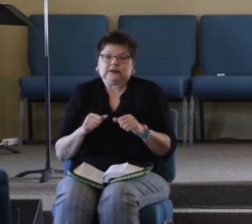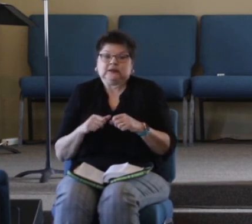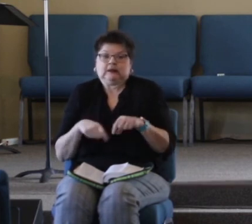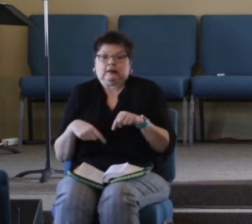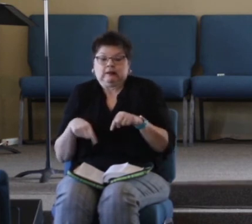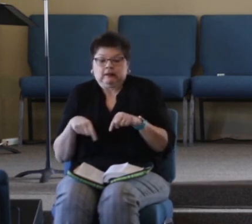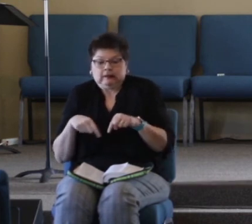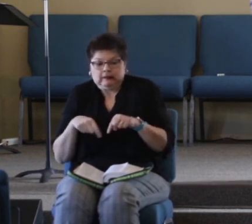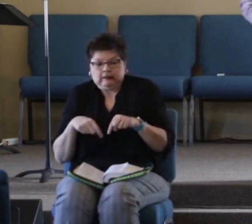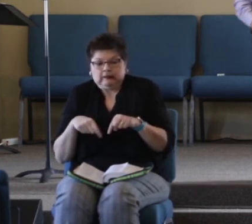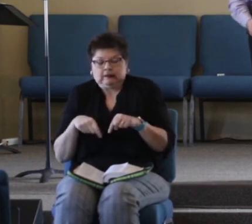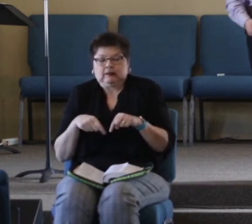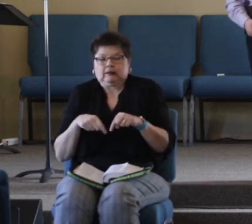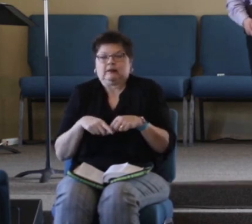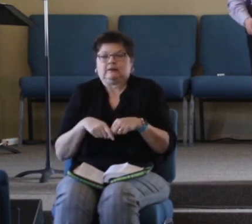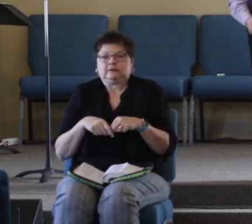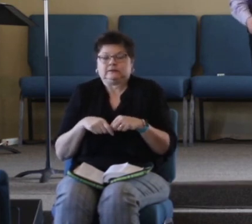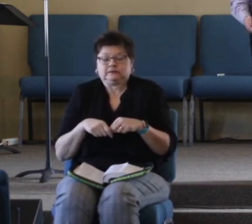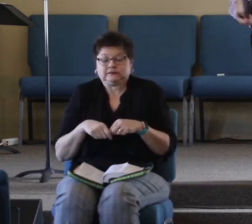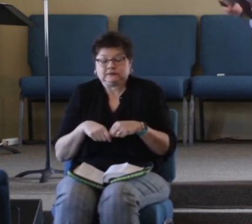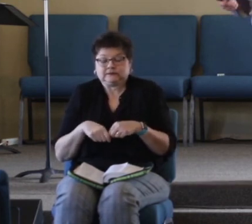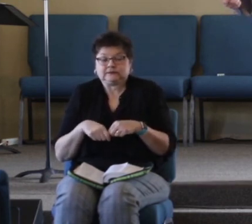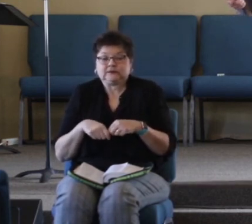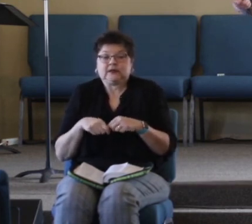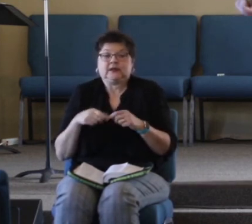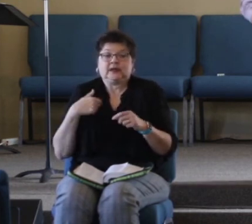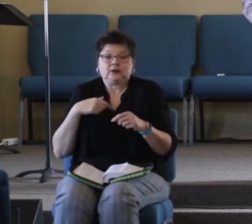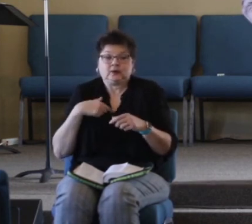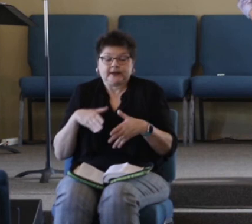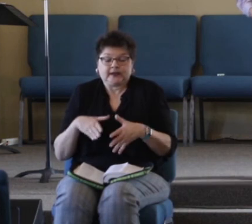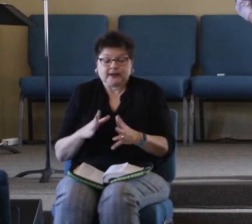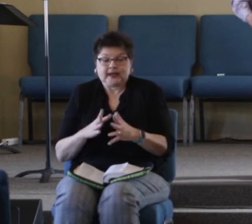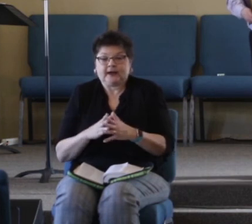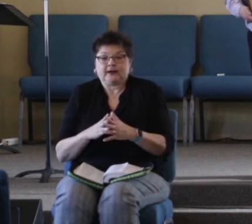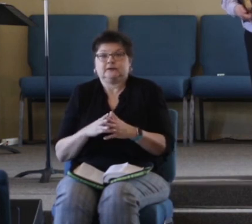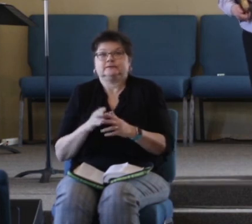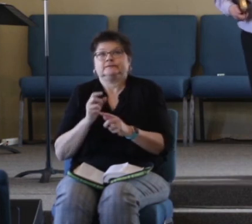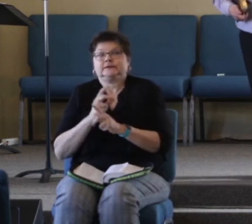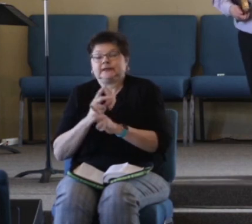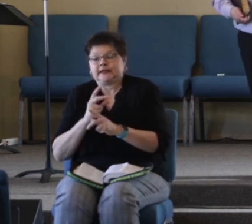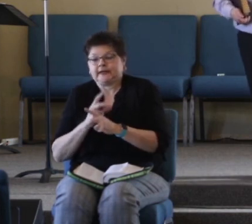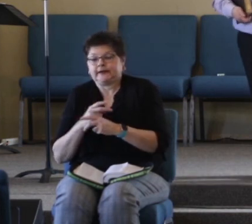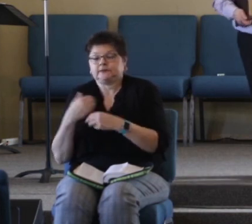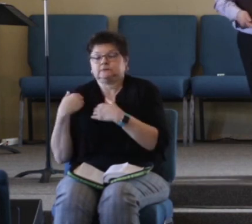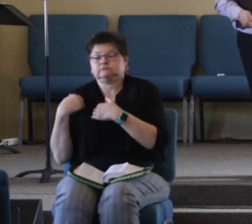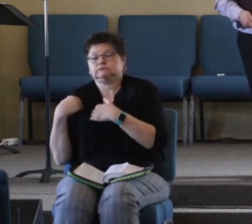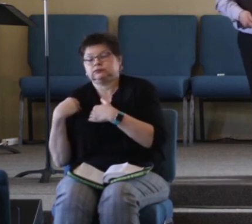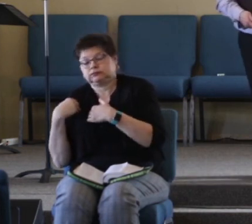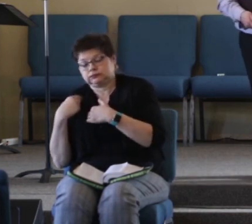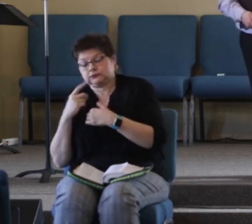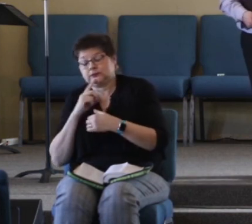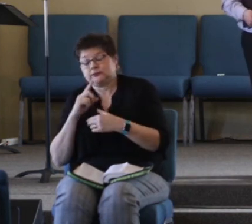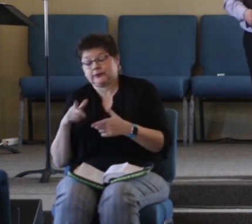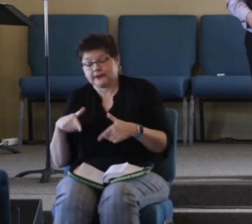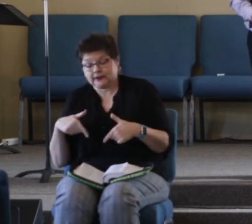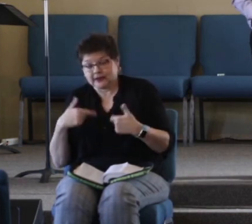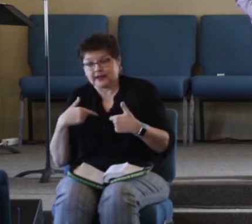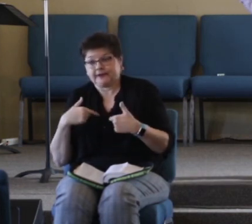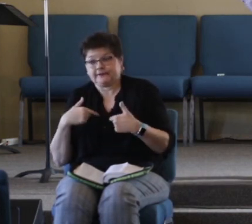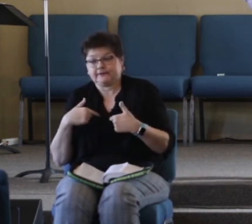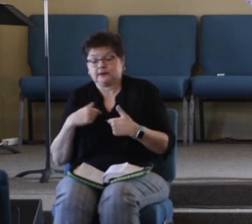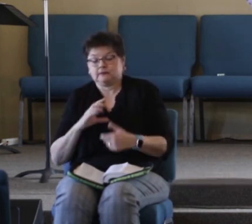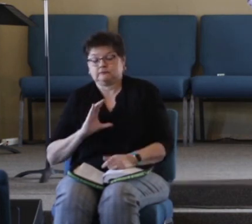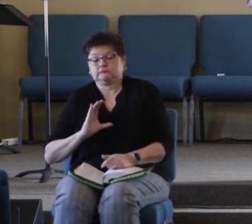Trepidation runs away with us. And we allow the cares and the burdens of this real life to crush